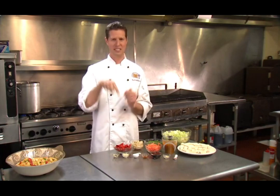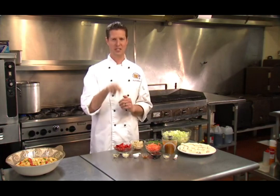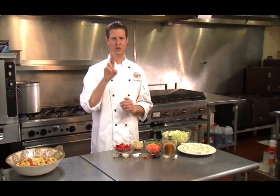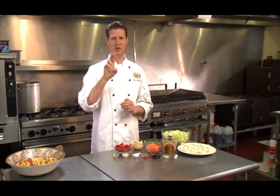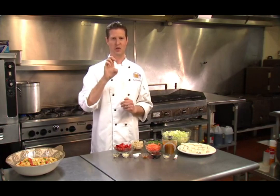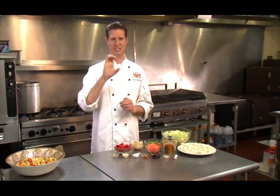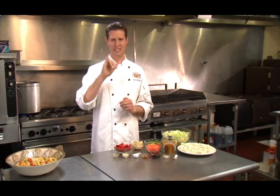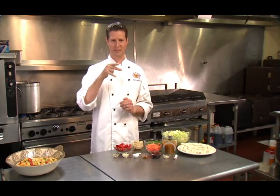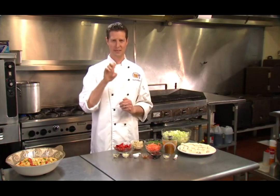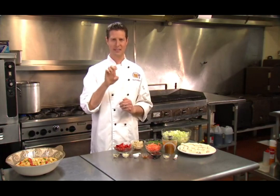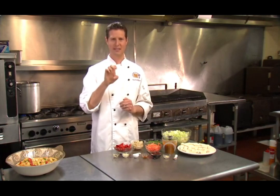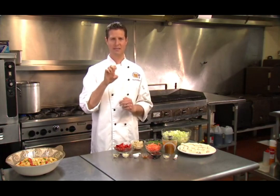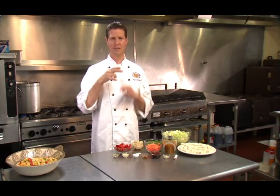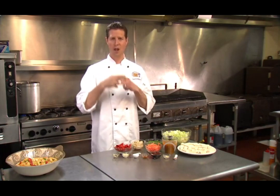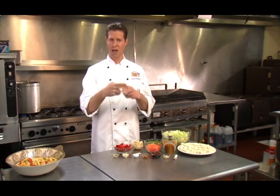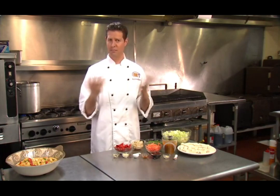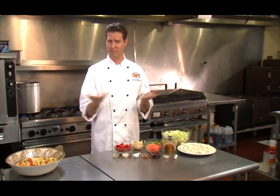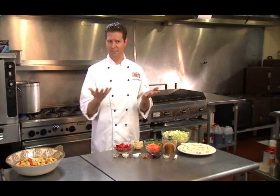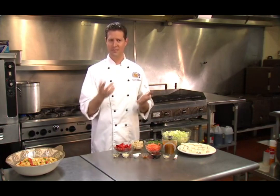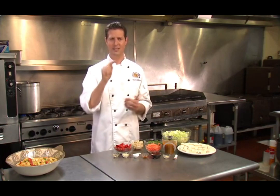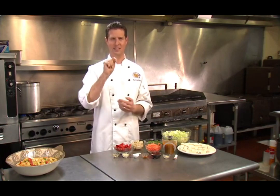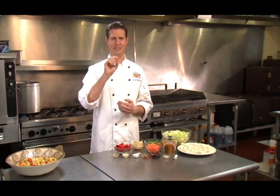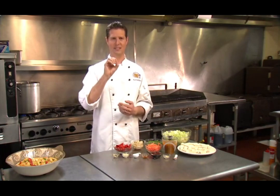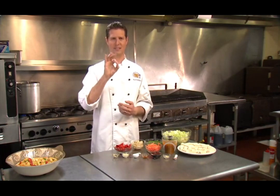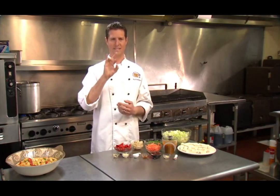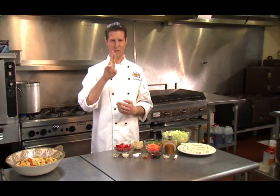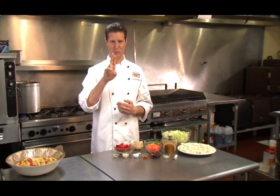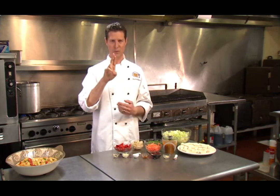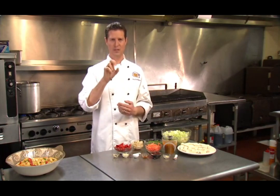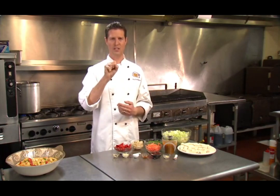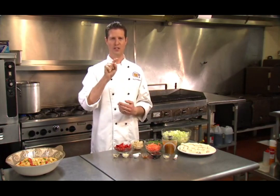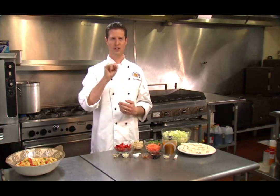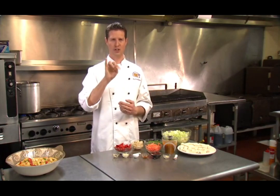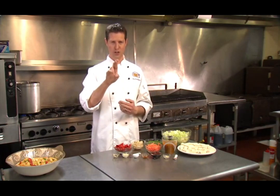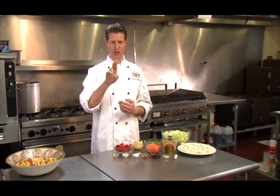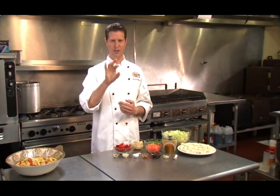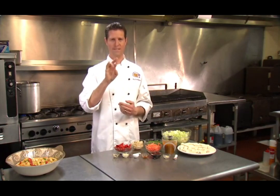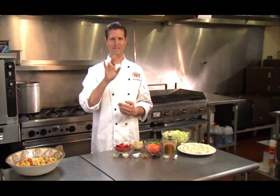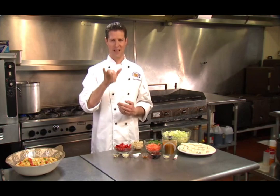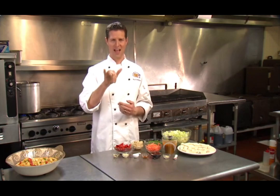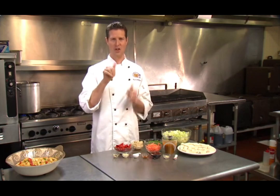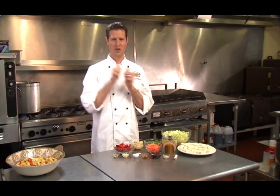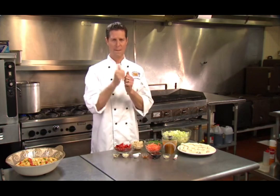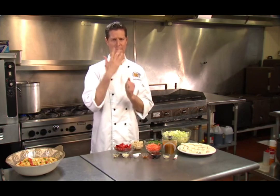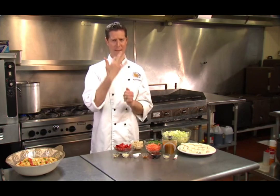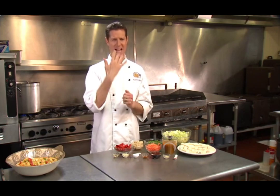I will demonstrate this recipe called tofu stir-fry with spicy sauce